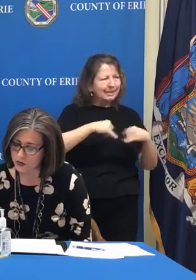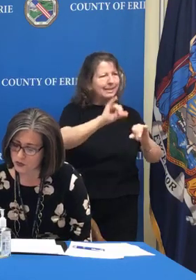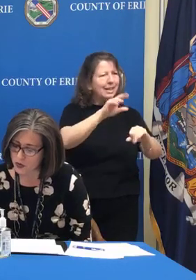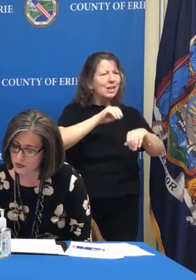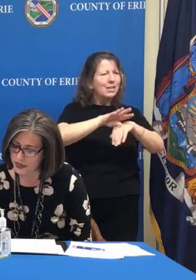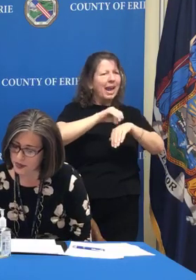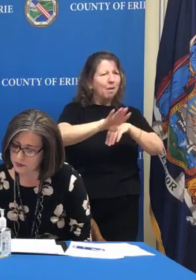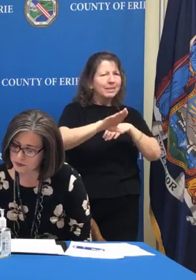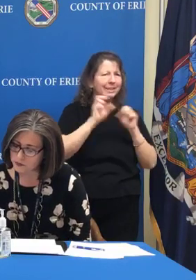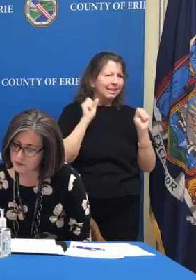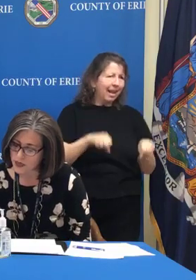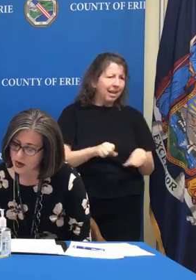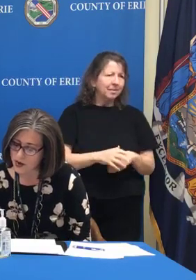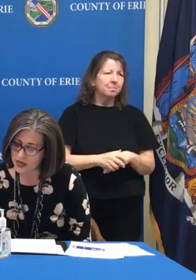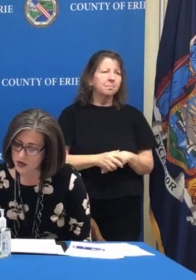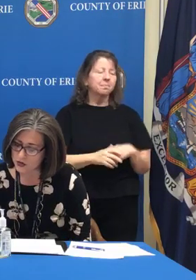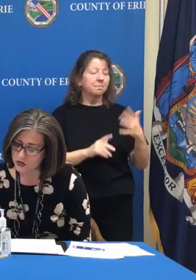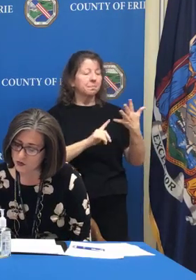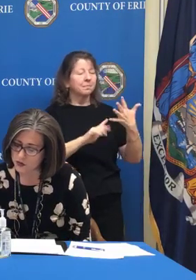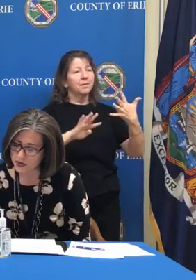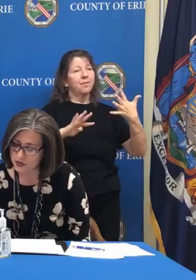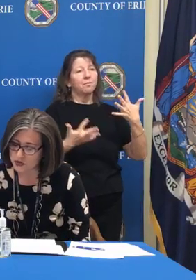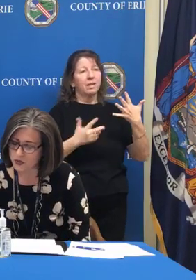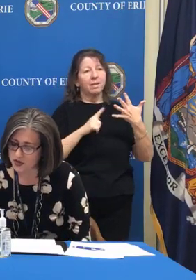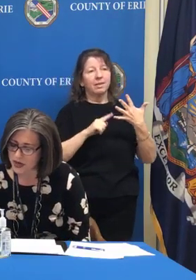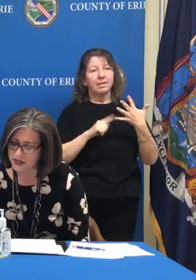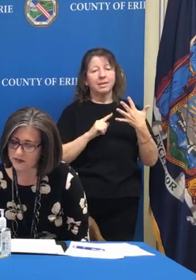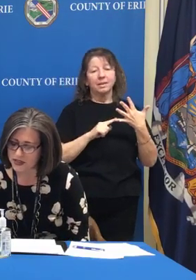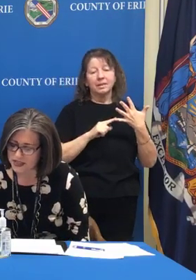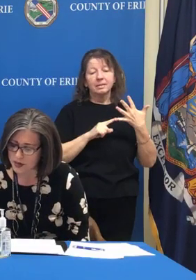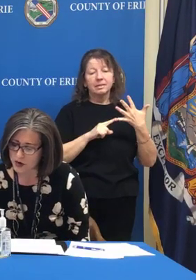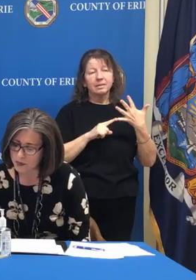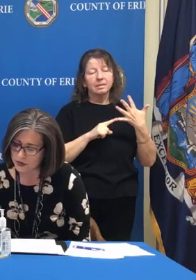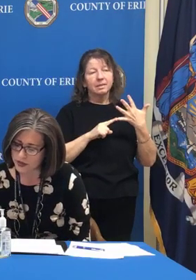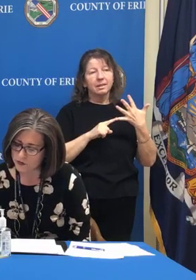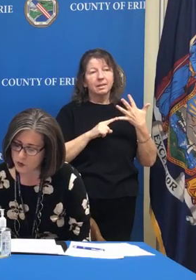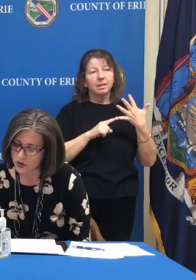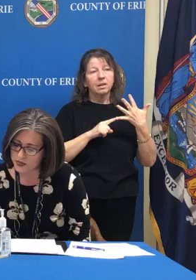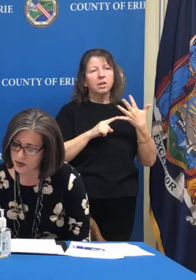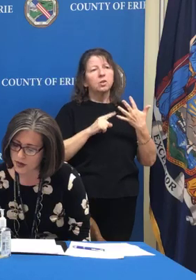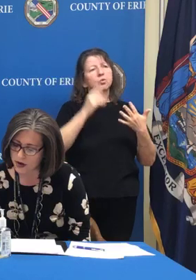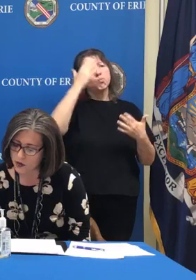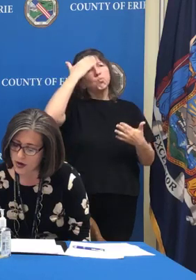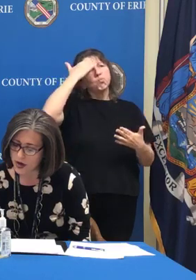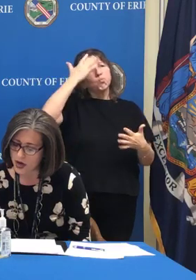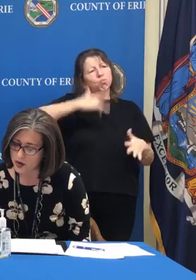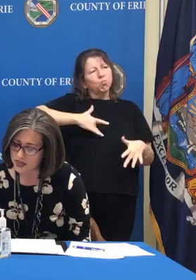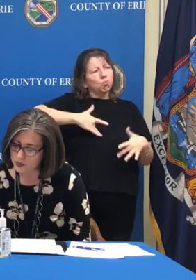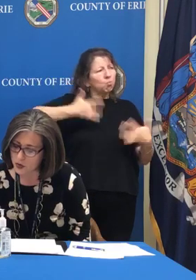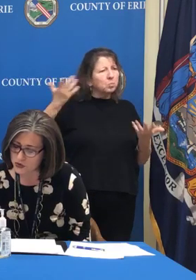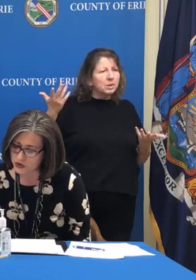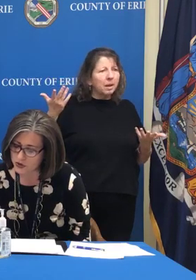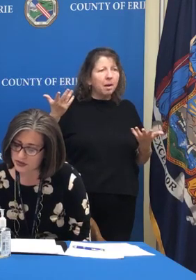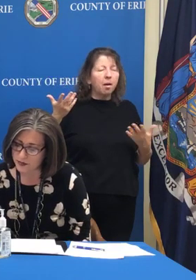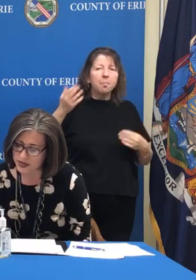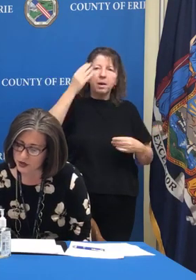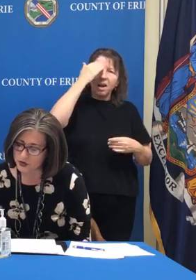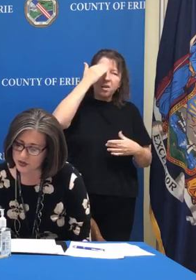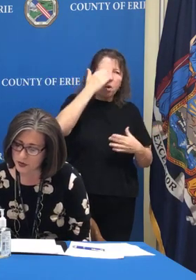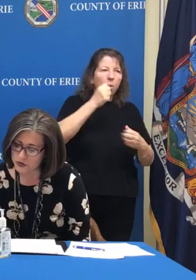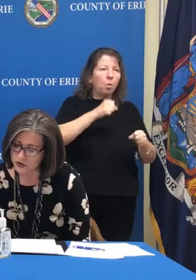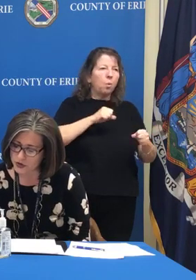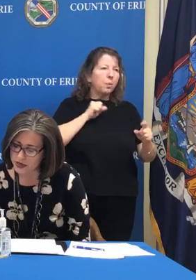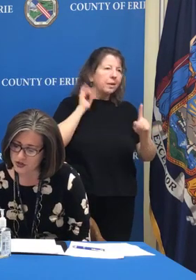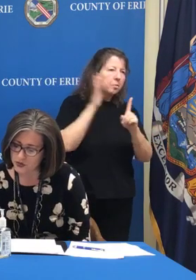do those remotely. And also from a social perspective, to stay properly informed about exposure, limiting